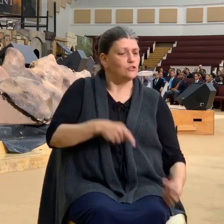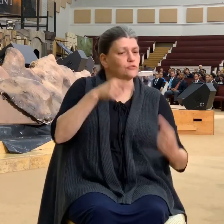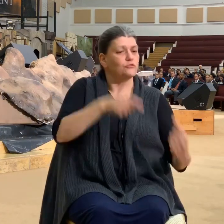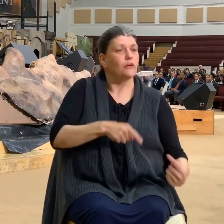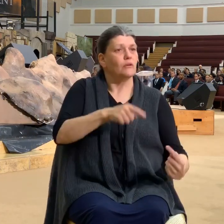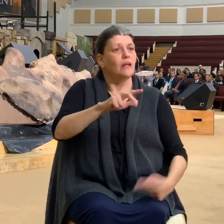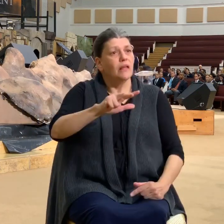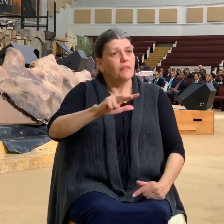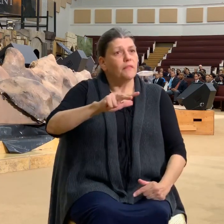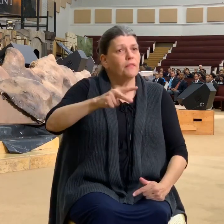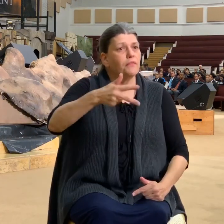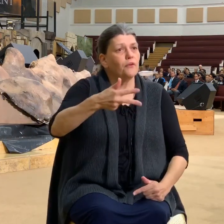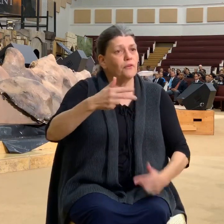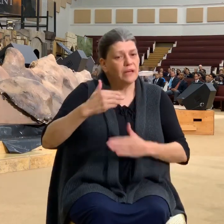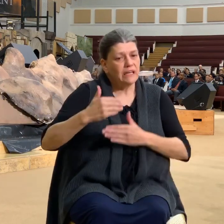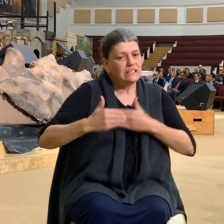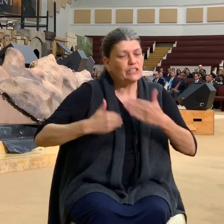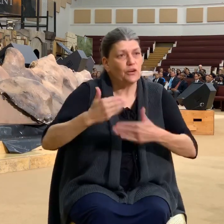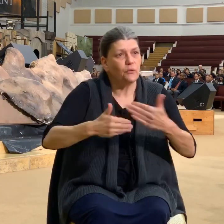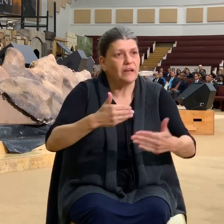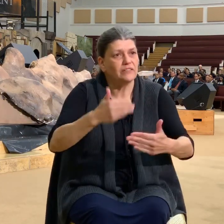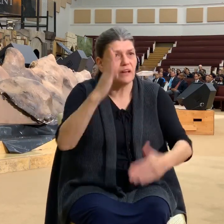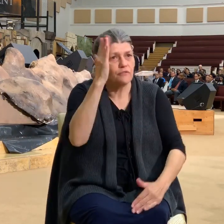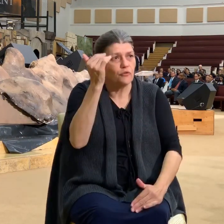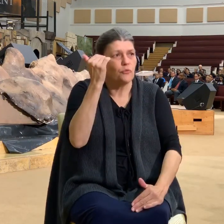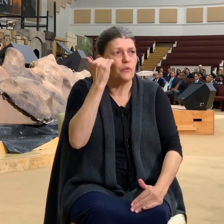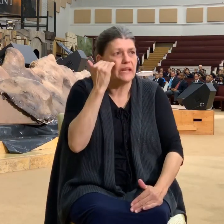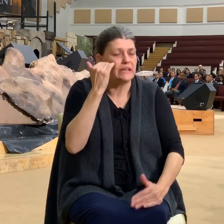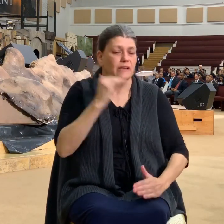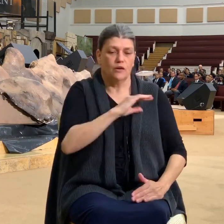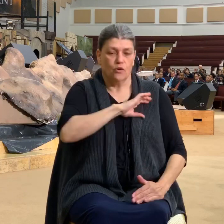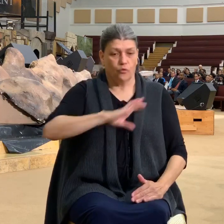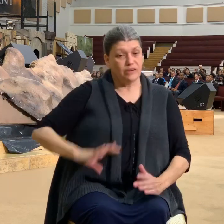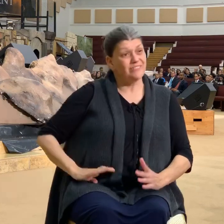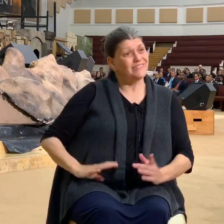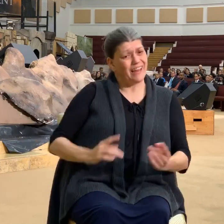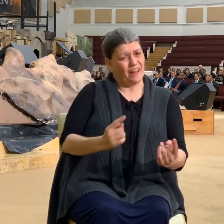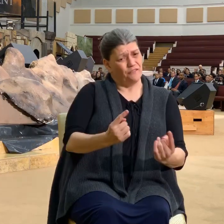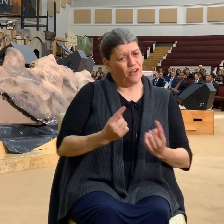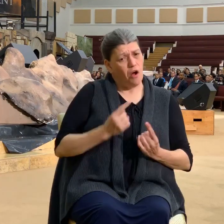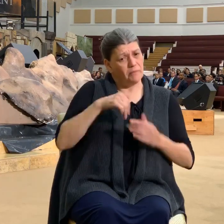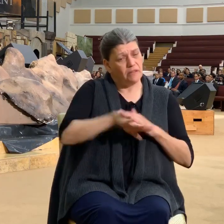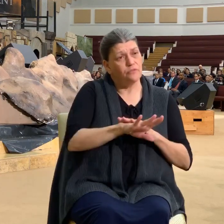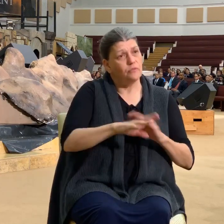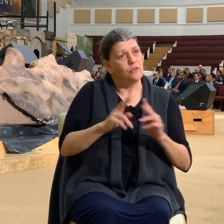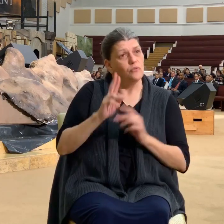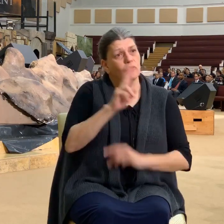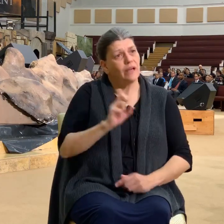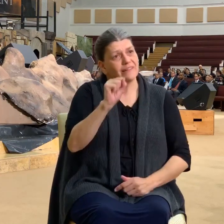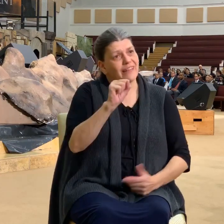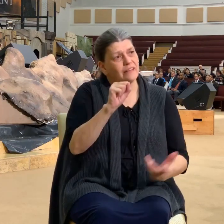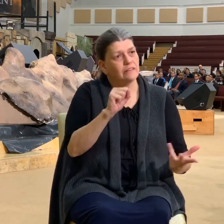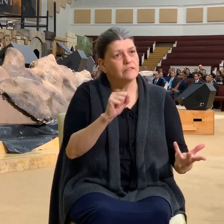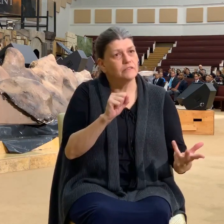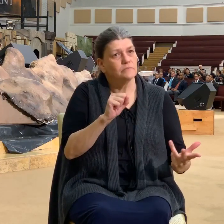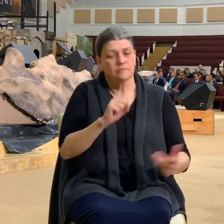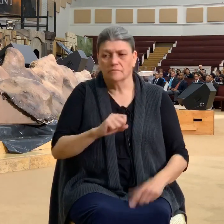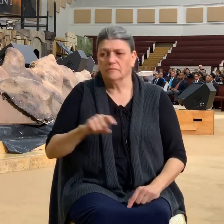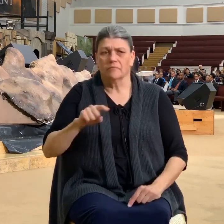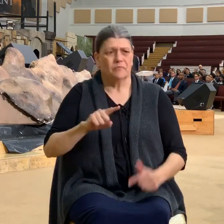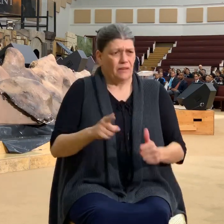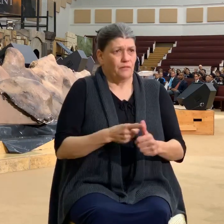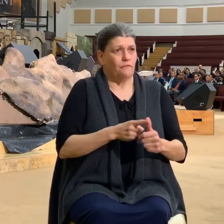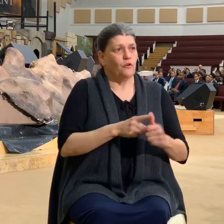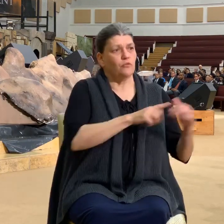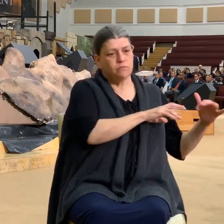third generation of Korean Christians that have come to the United States. The first group, the first wave of